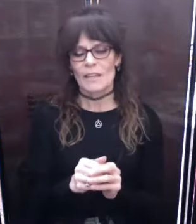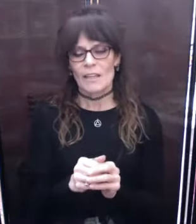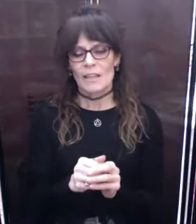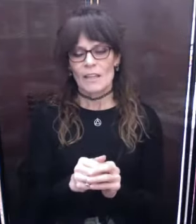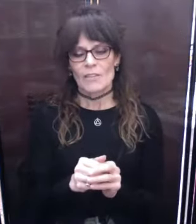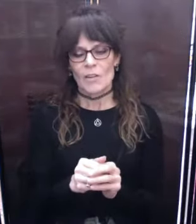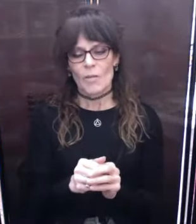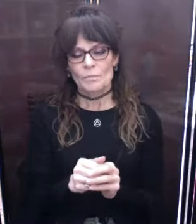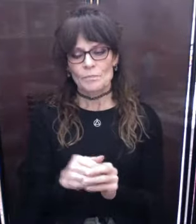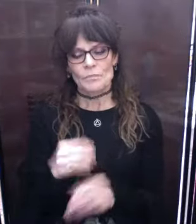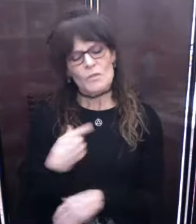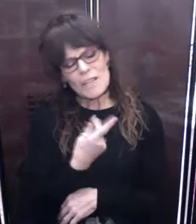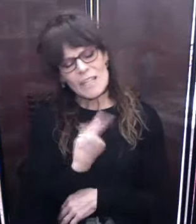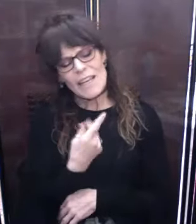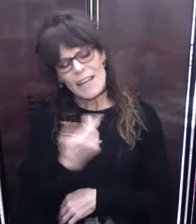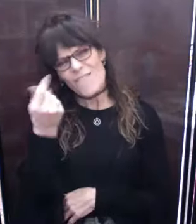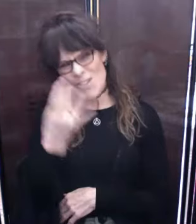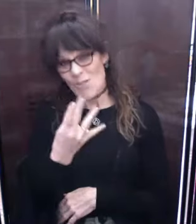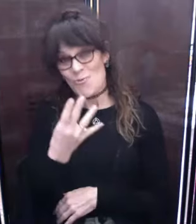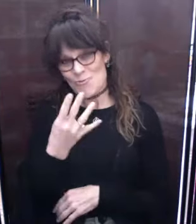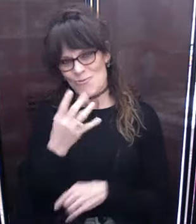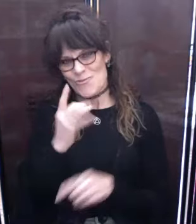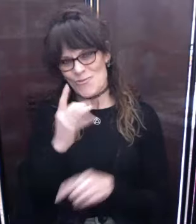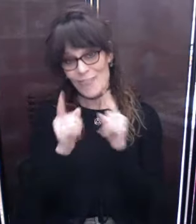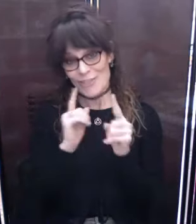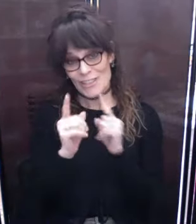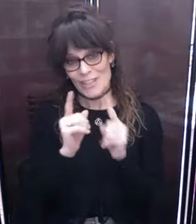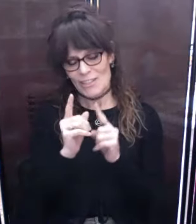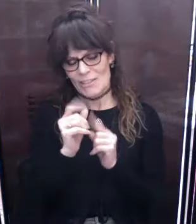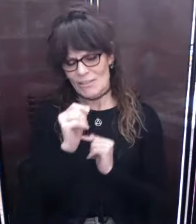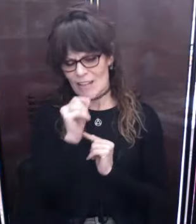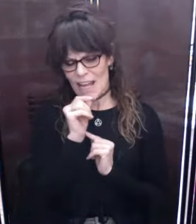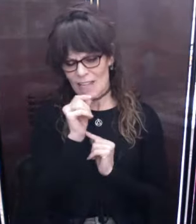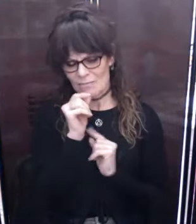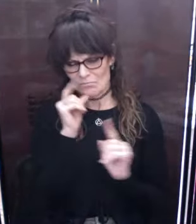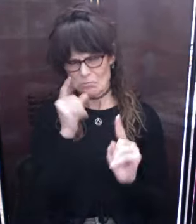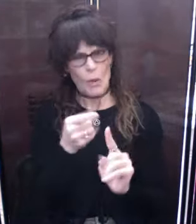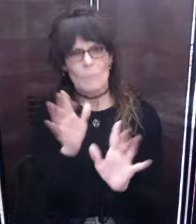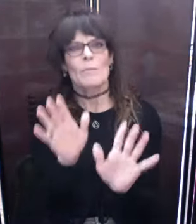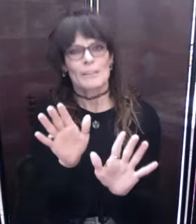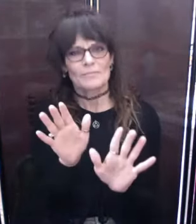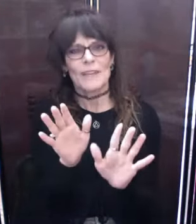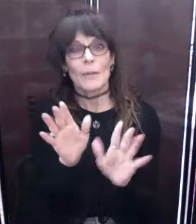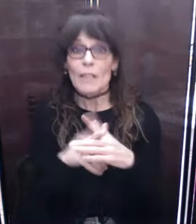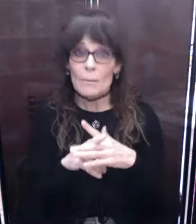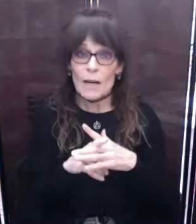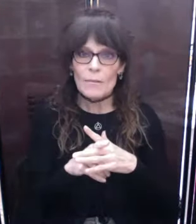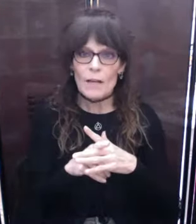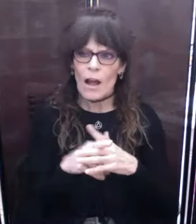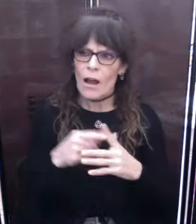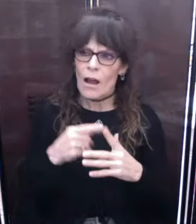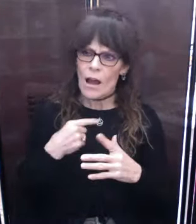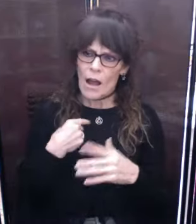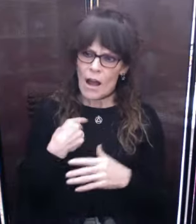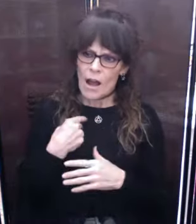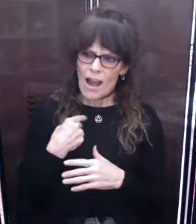few conversations. Nothing really pointed, but it had come up that she was concerned about my drinking. And I knew that this was not